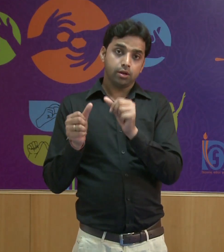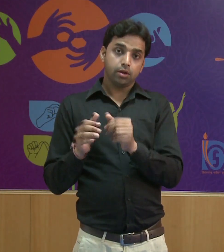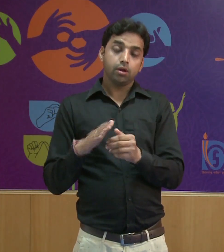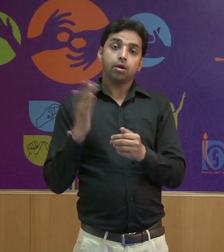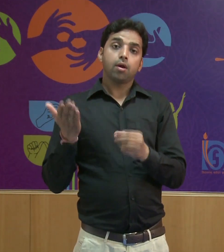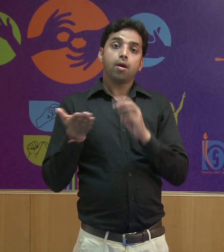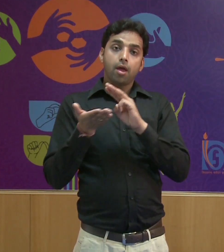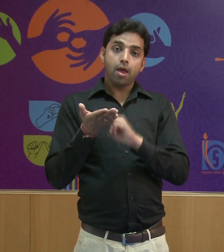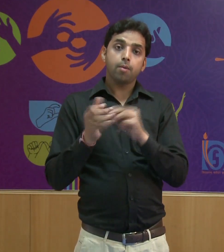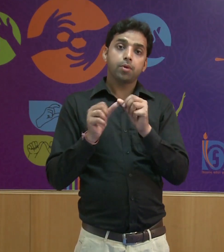mantri,